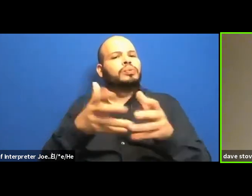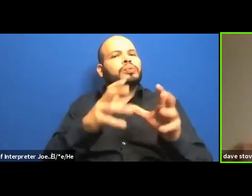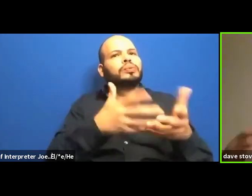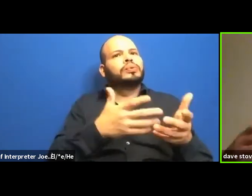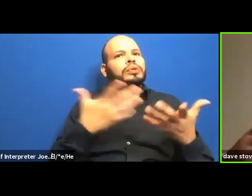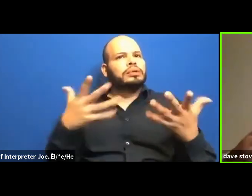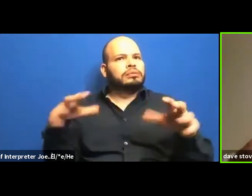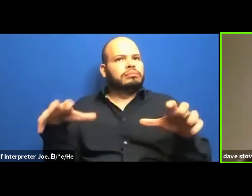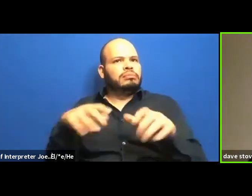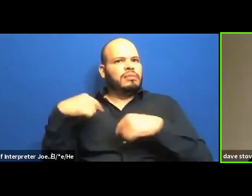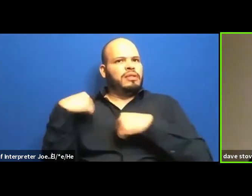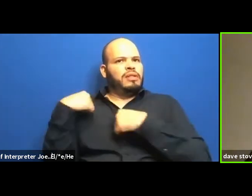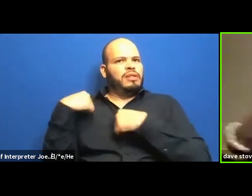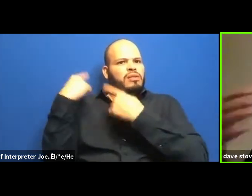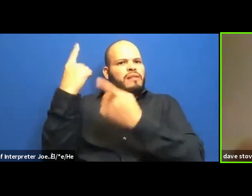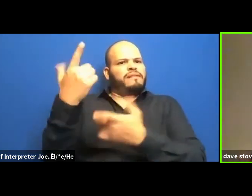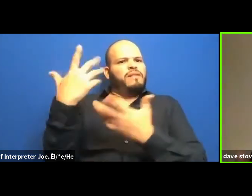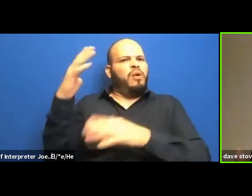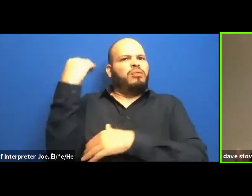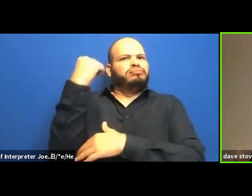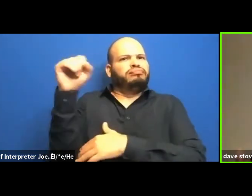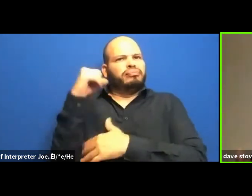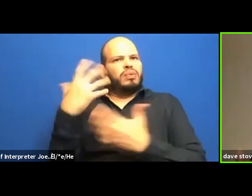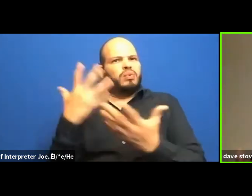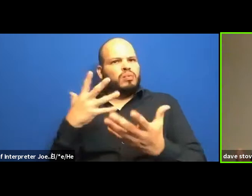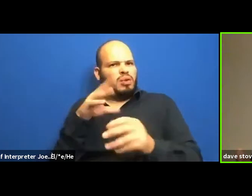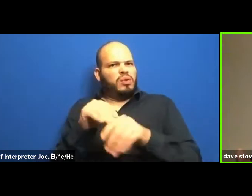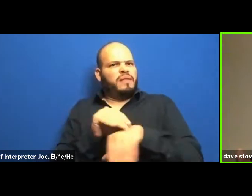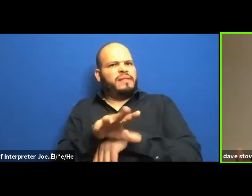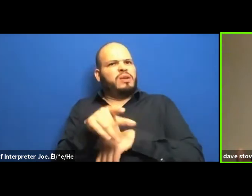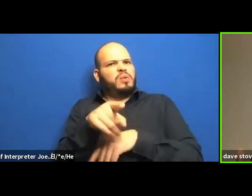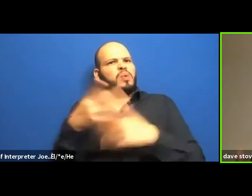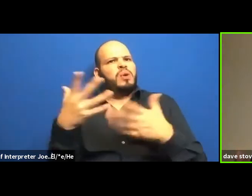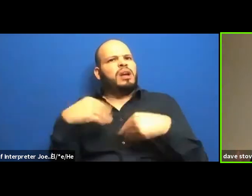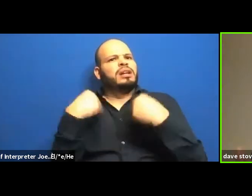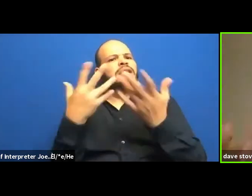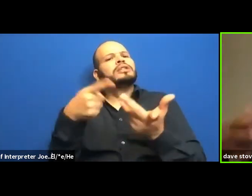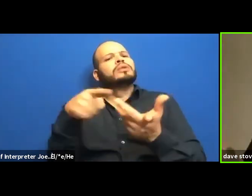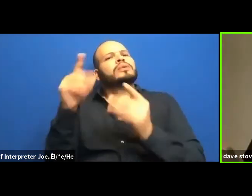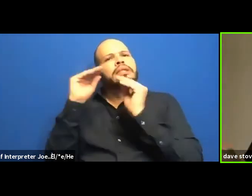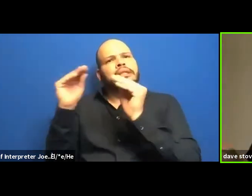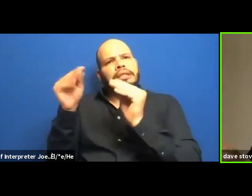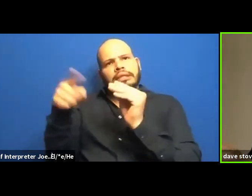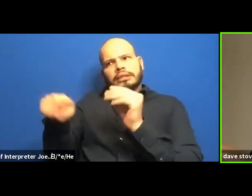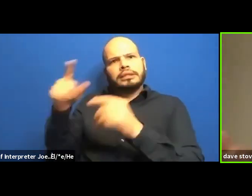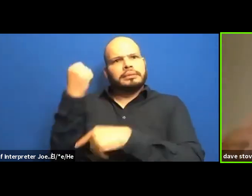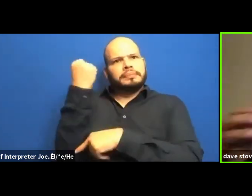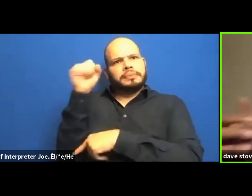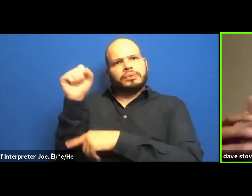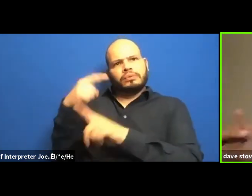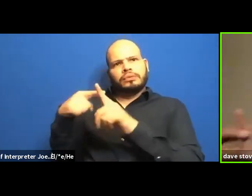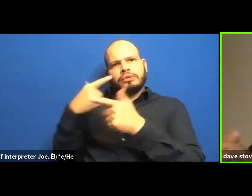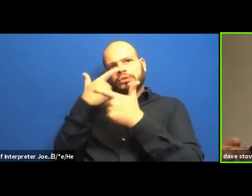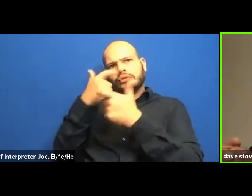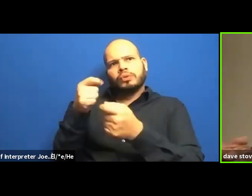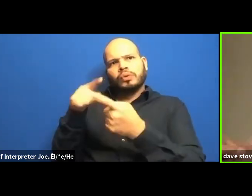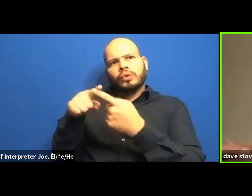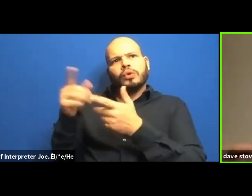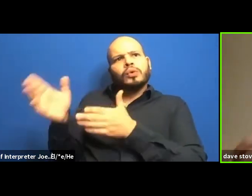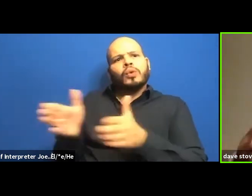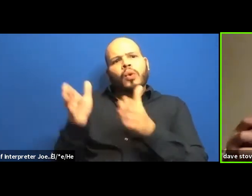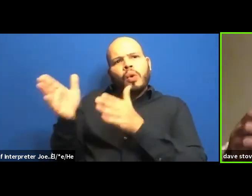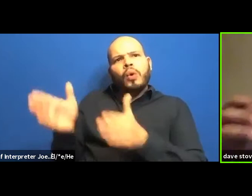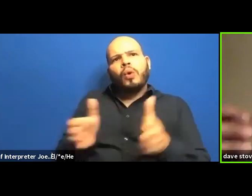So for people who are, what would you say for people who are want to get involved and who are